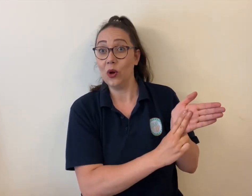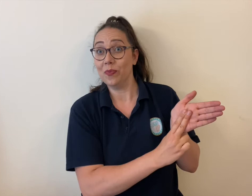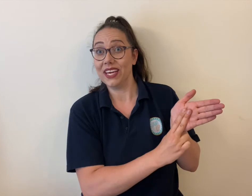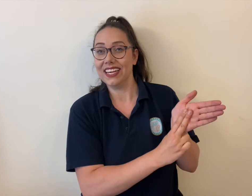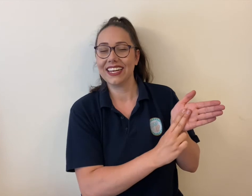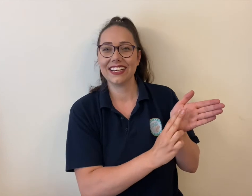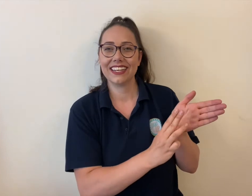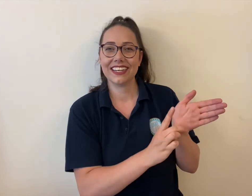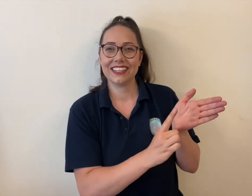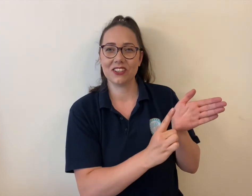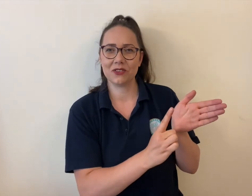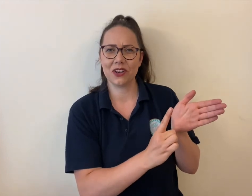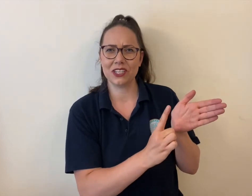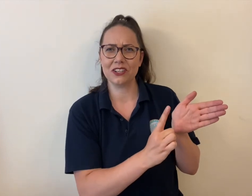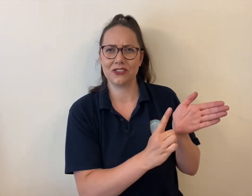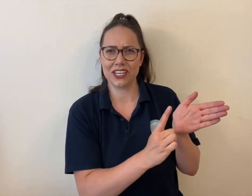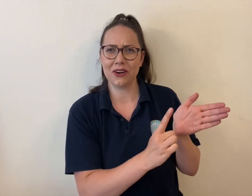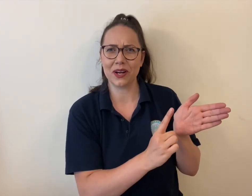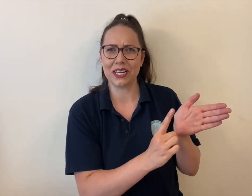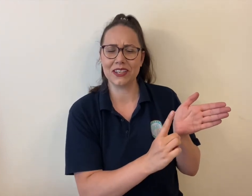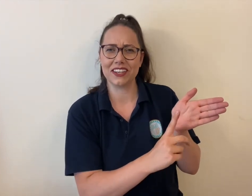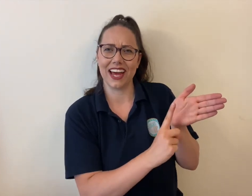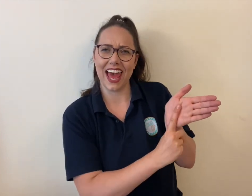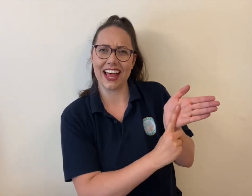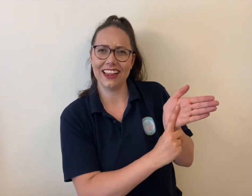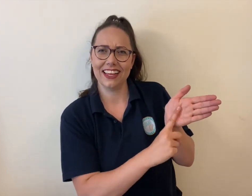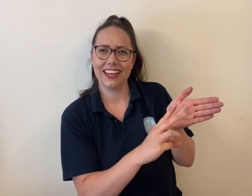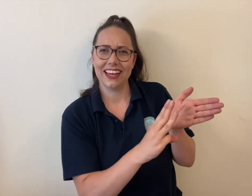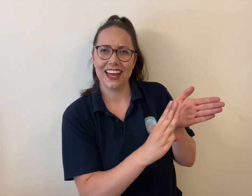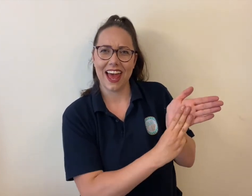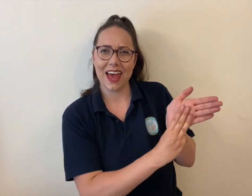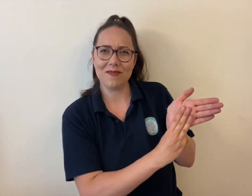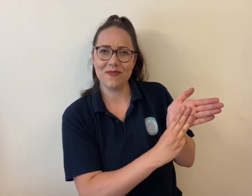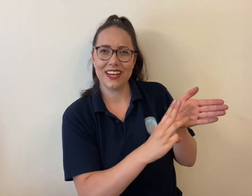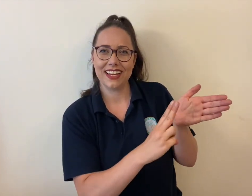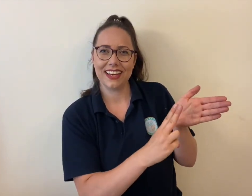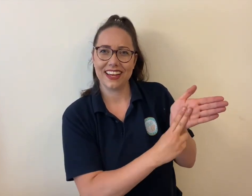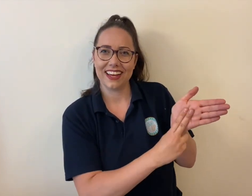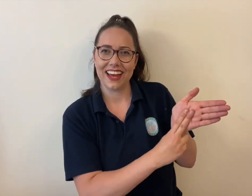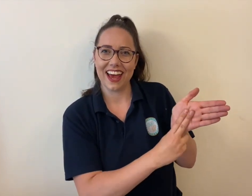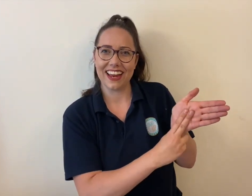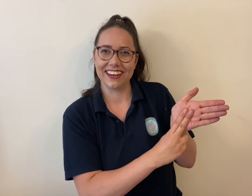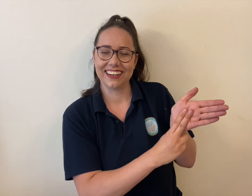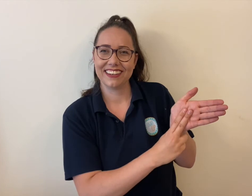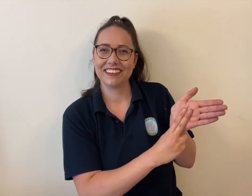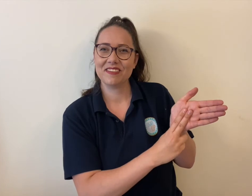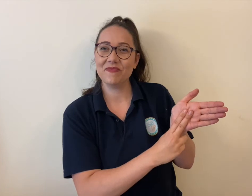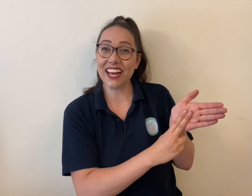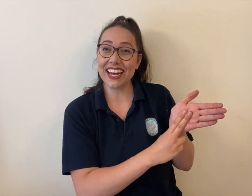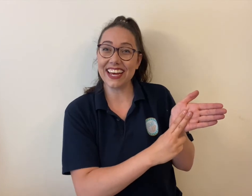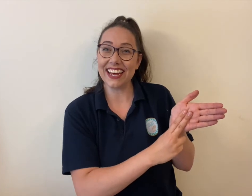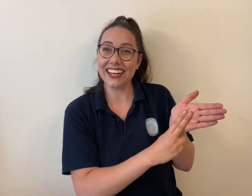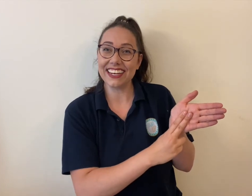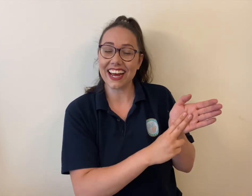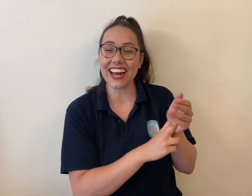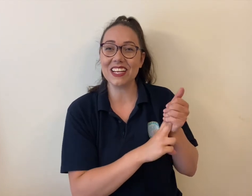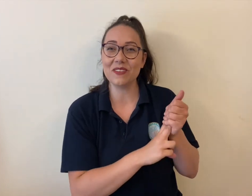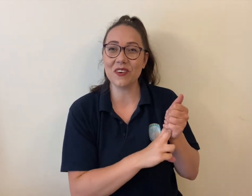P. So she'll try and do it. See how quickly you can do it. L, M, N. Brilliant. Okay, let's move on. So we've